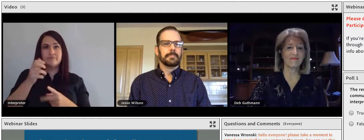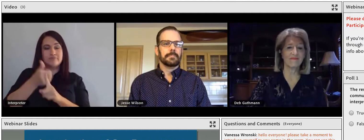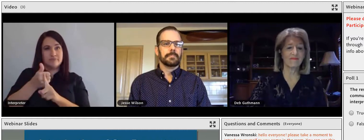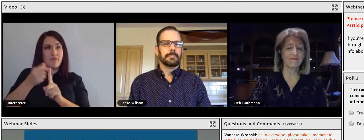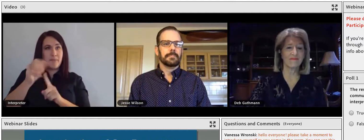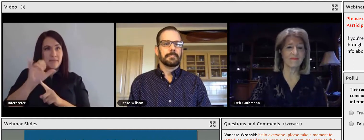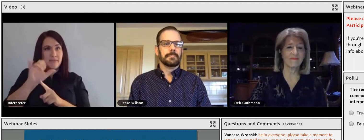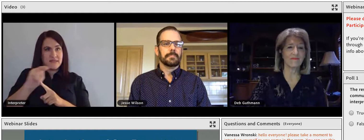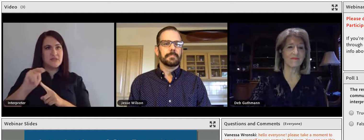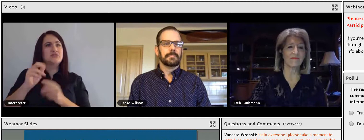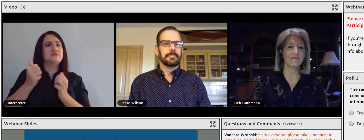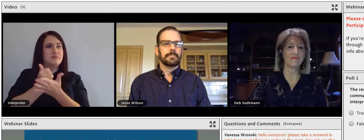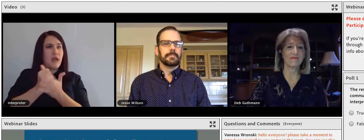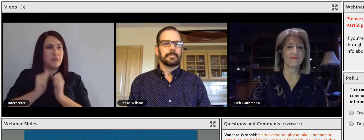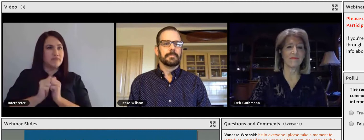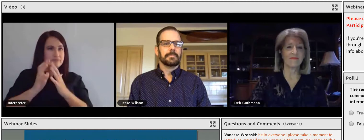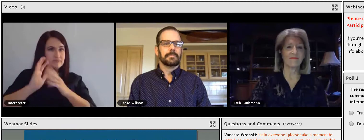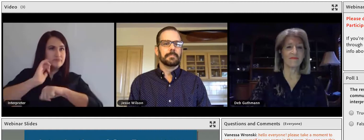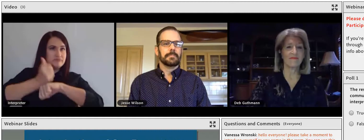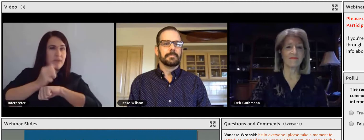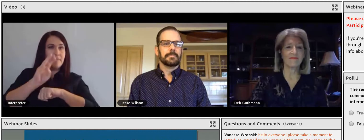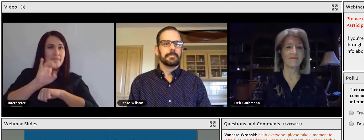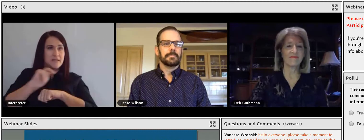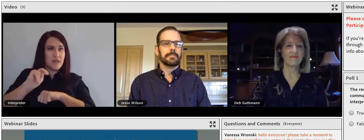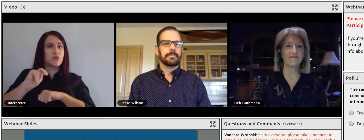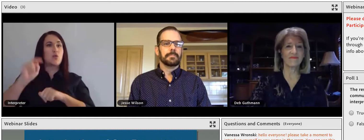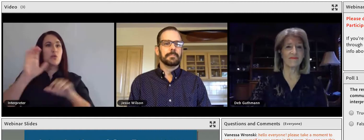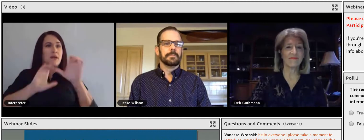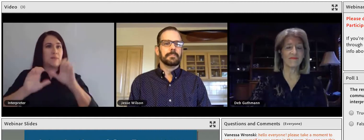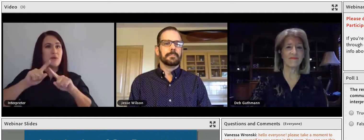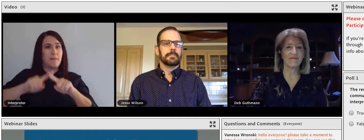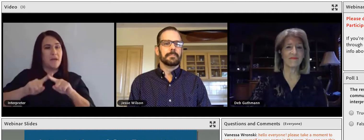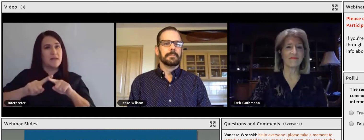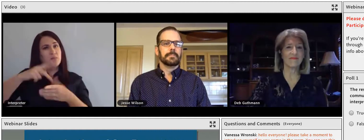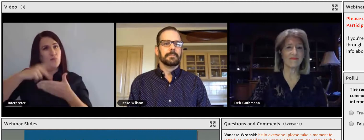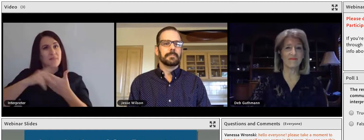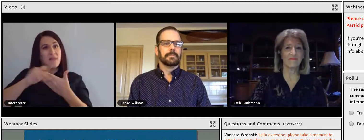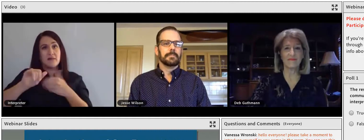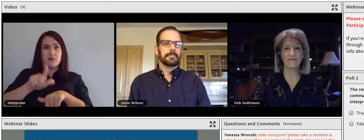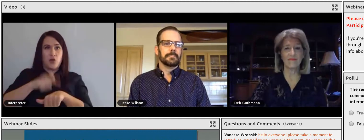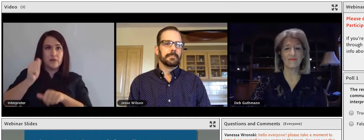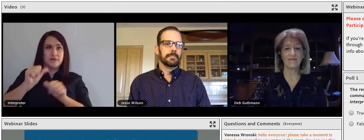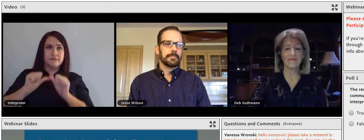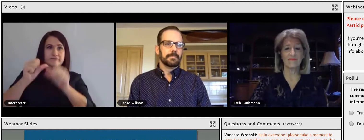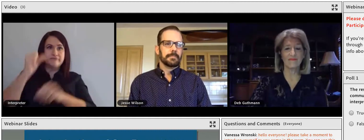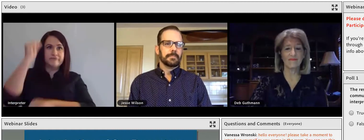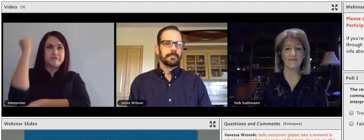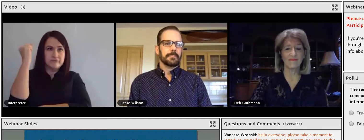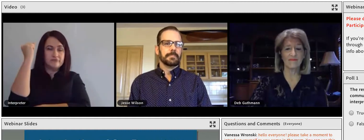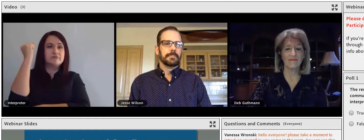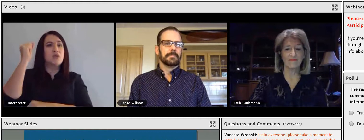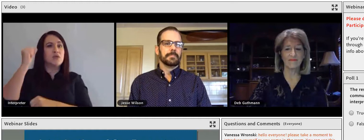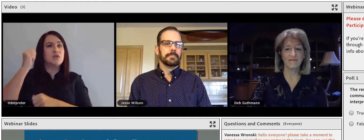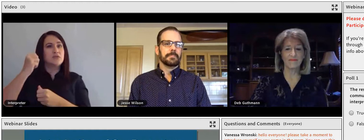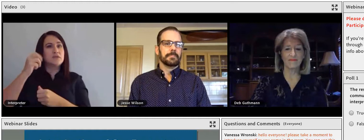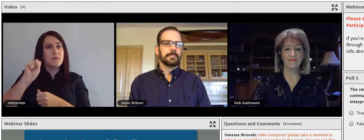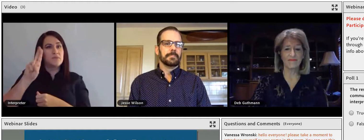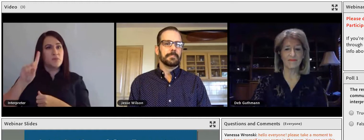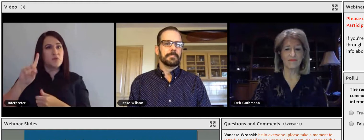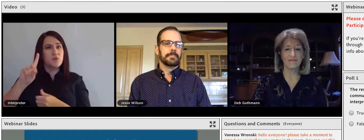Chemical Dependency Program, which is the longest running substance use treatment facility in the country with